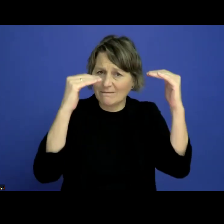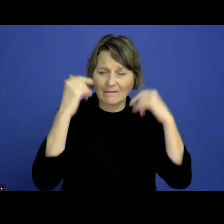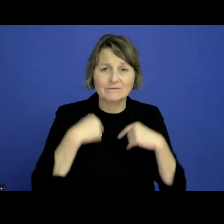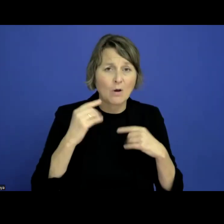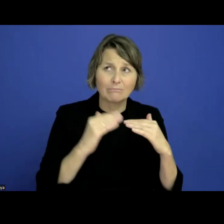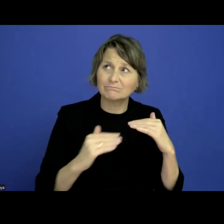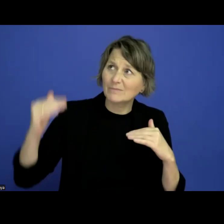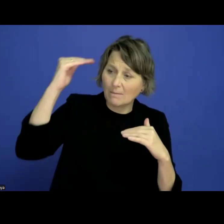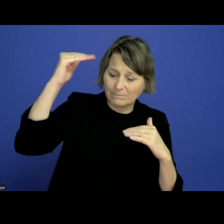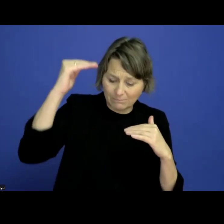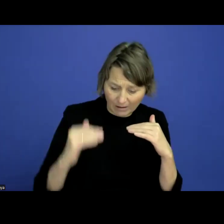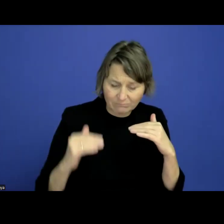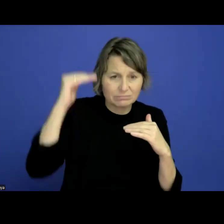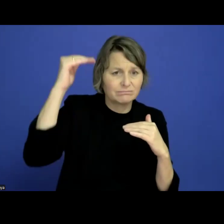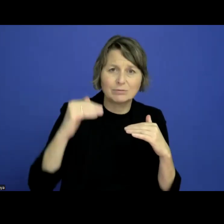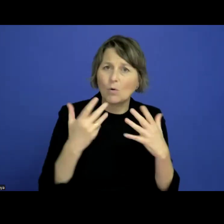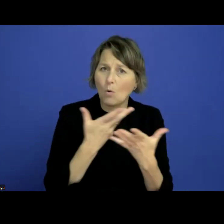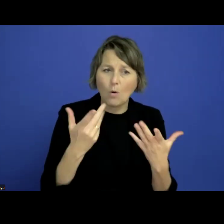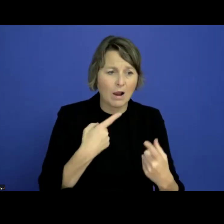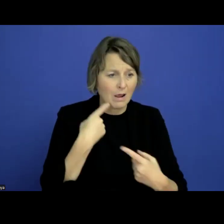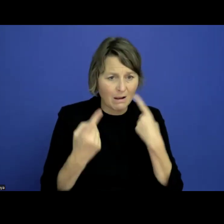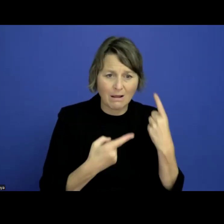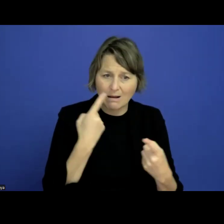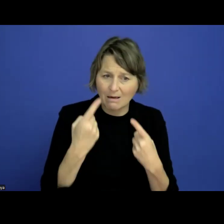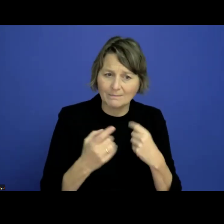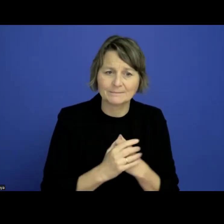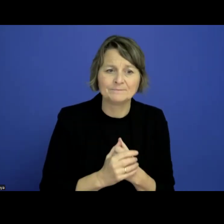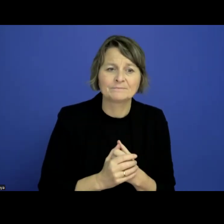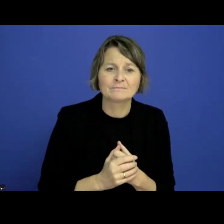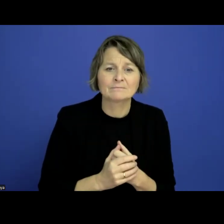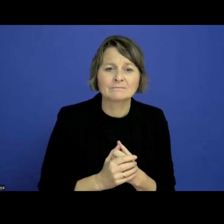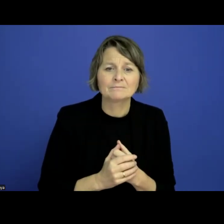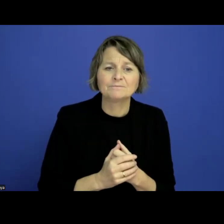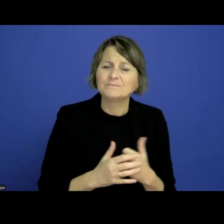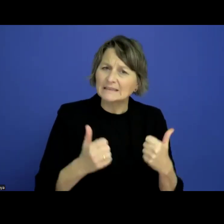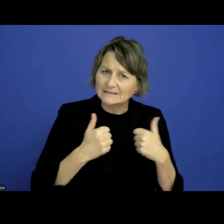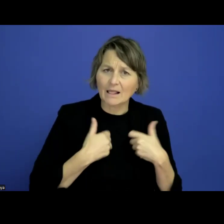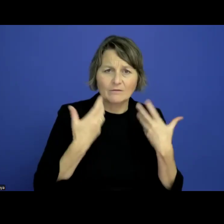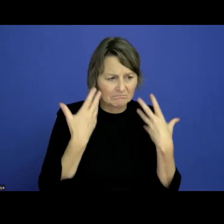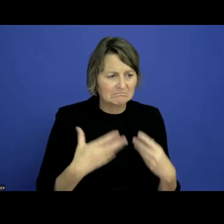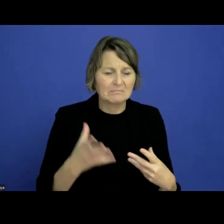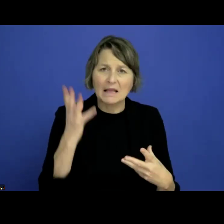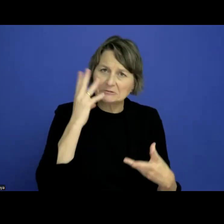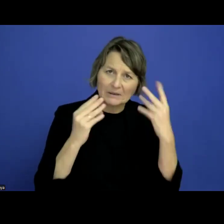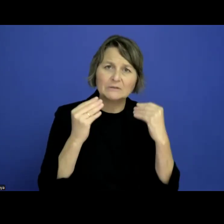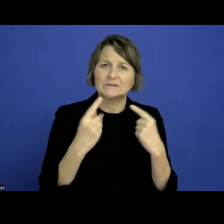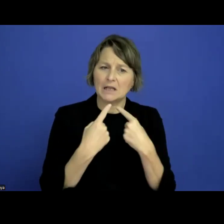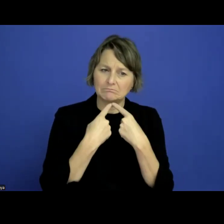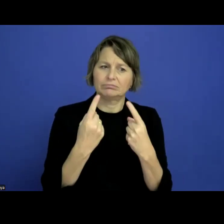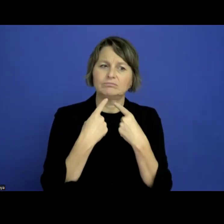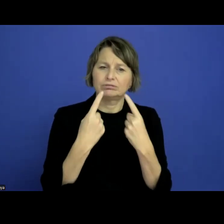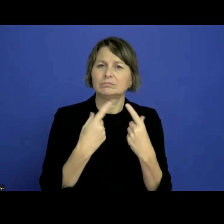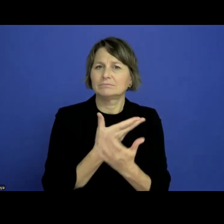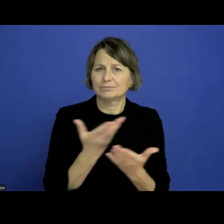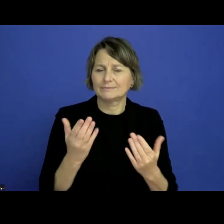the top, with ExCo members, for example, sharing their own stories. The